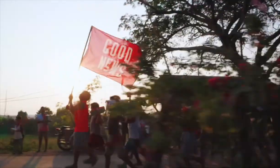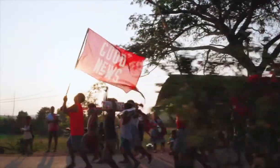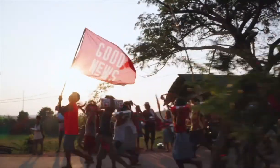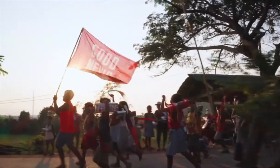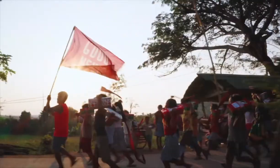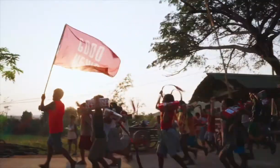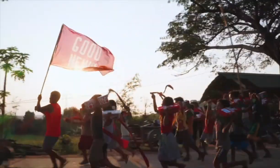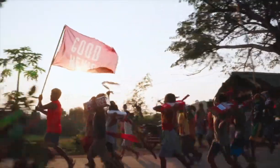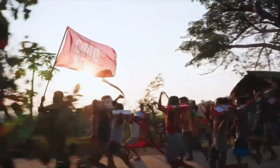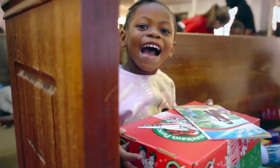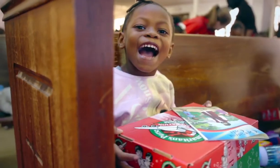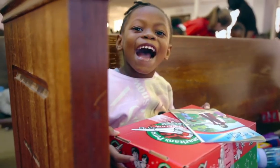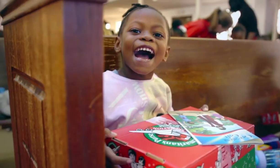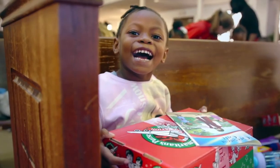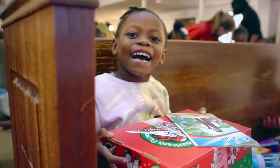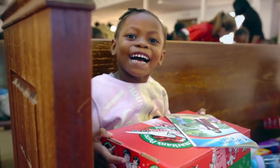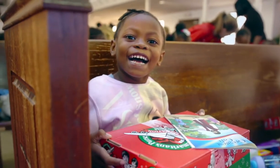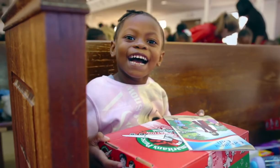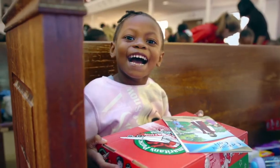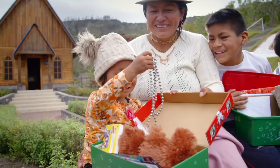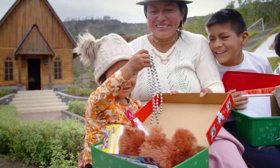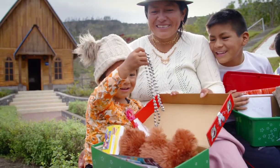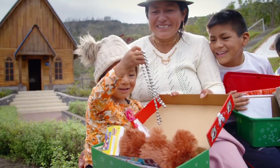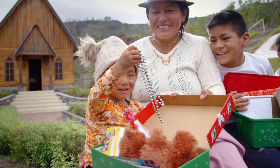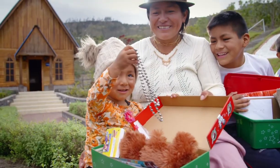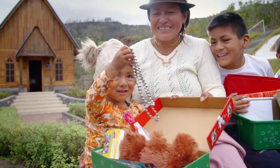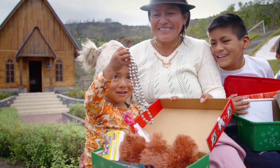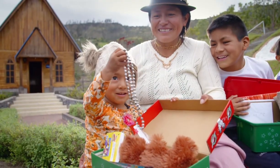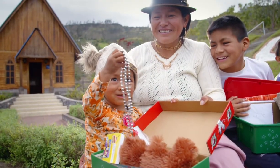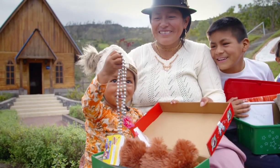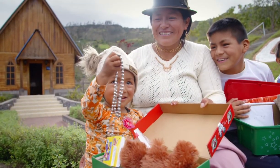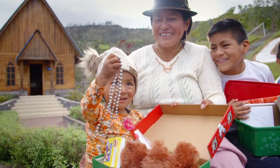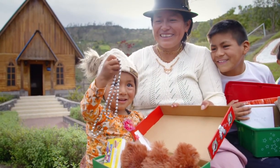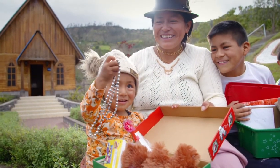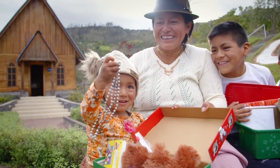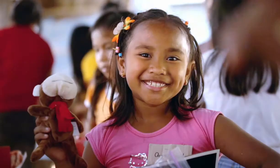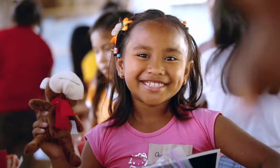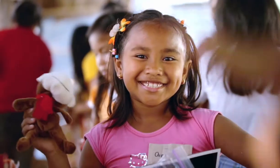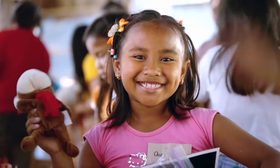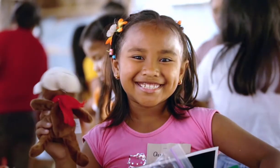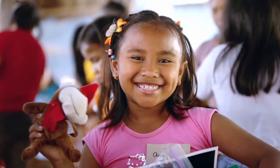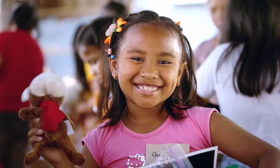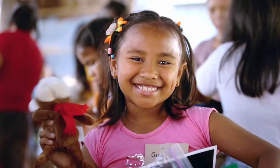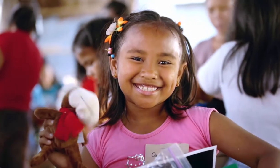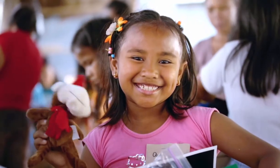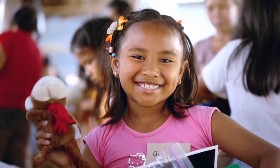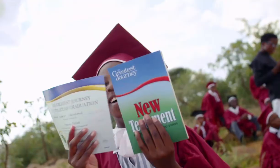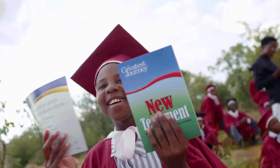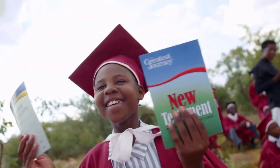is advancing. It is impacting children. It is impacting families. It is impacting the world